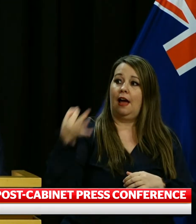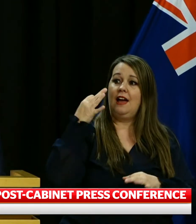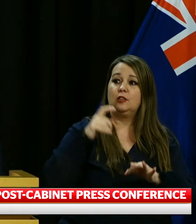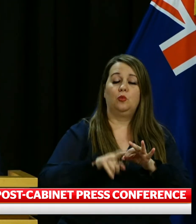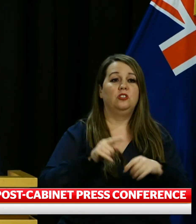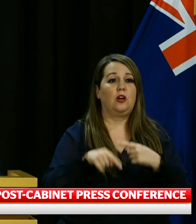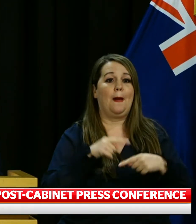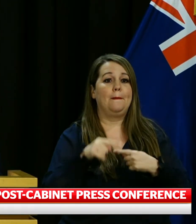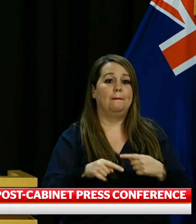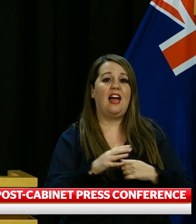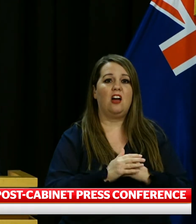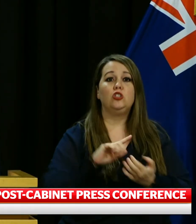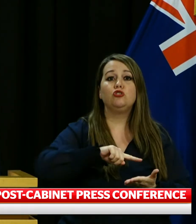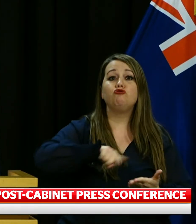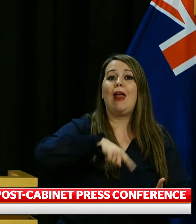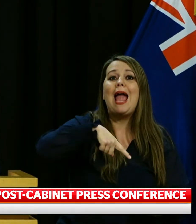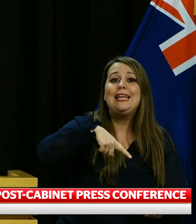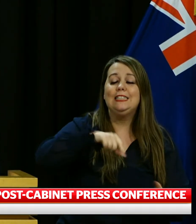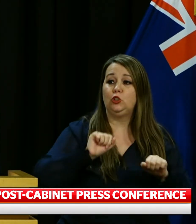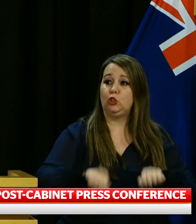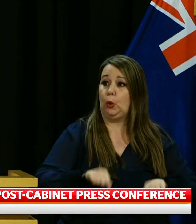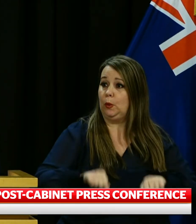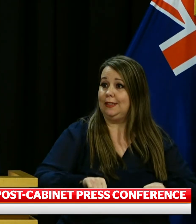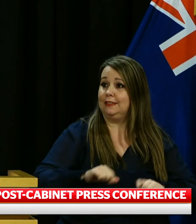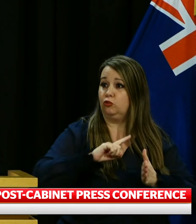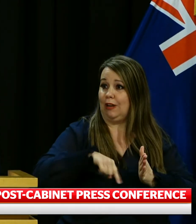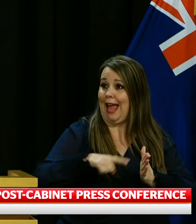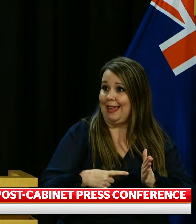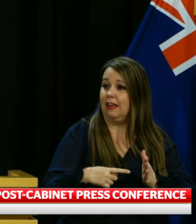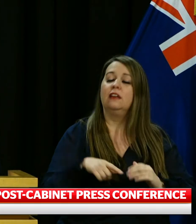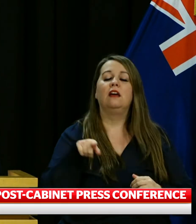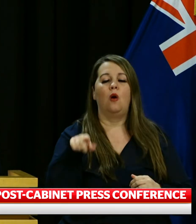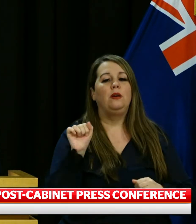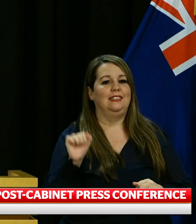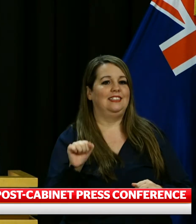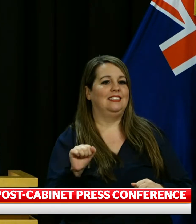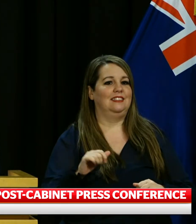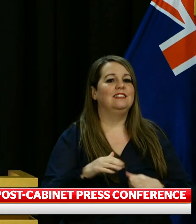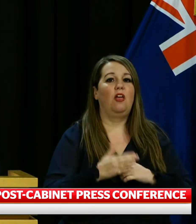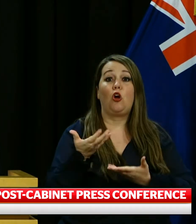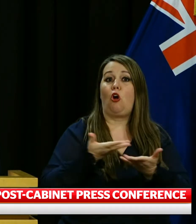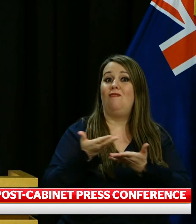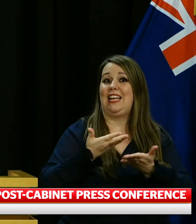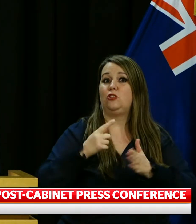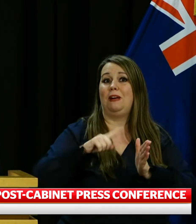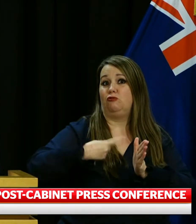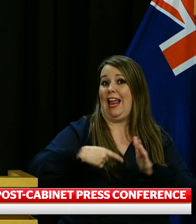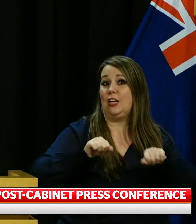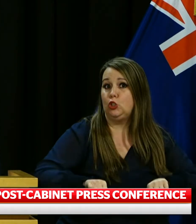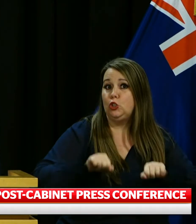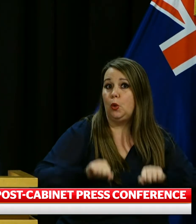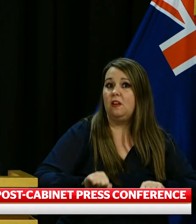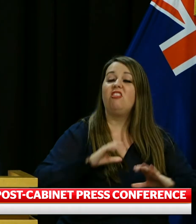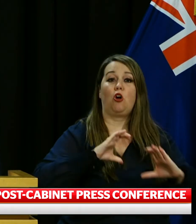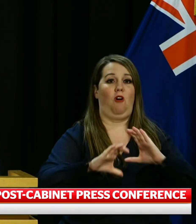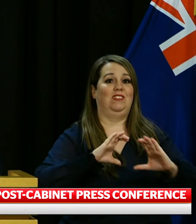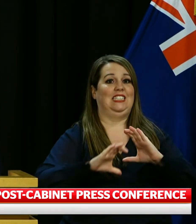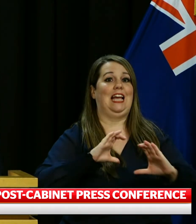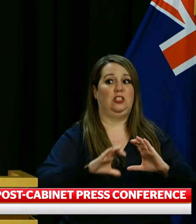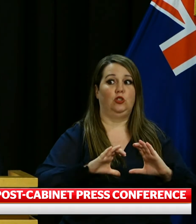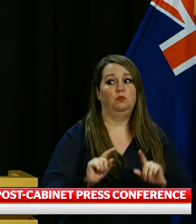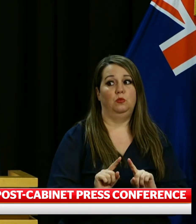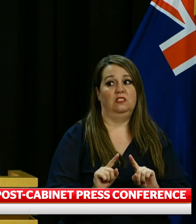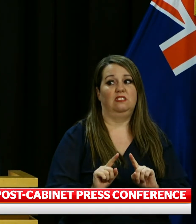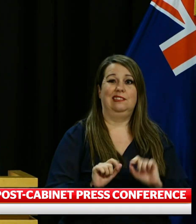Sri Lankan, student? Yes, I have, and ultimately he recalls the conversation differently to the way it's been conveyed by them,